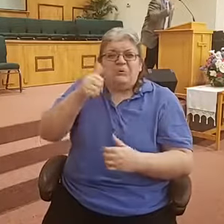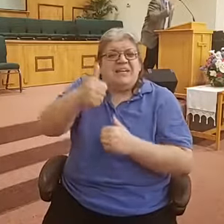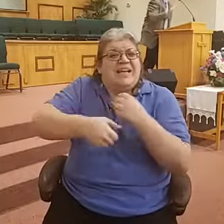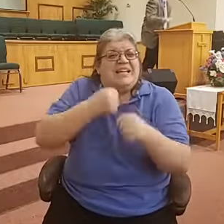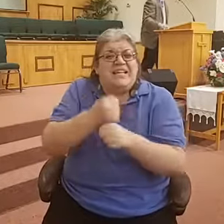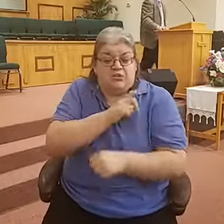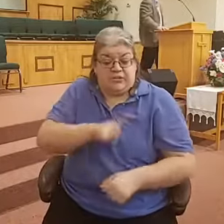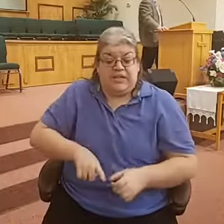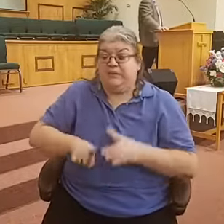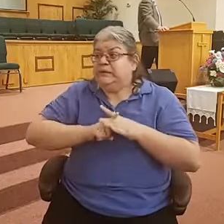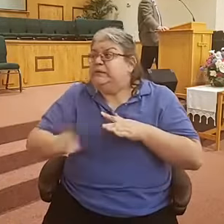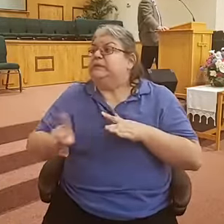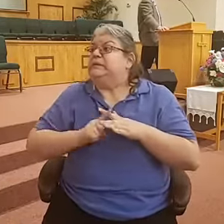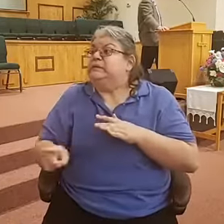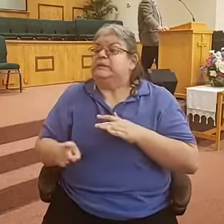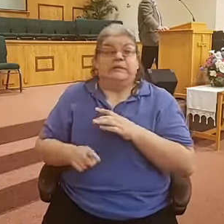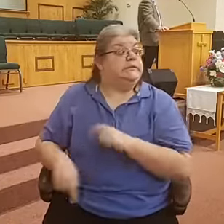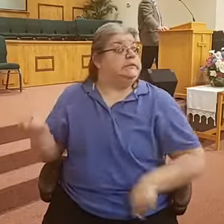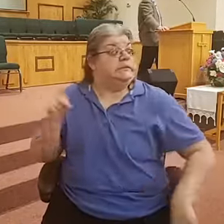on the run.